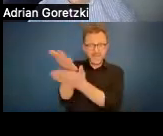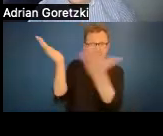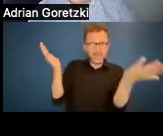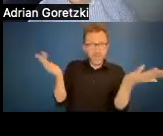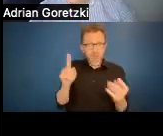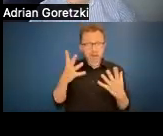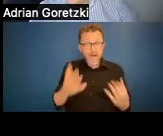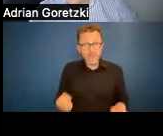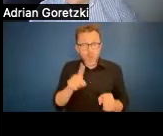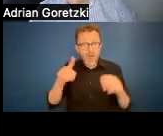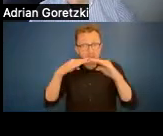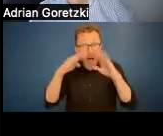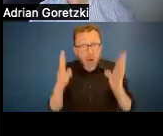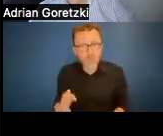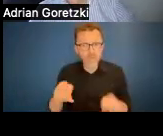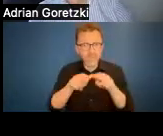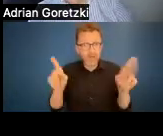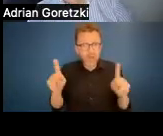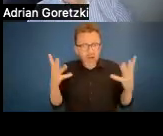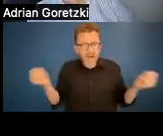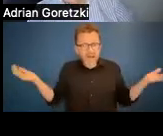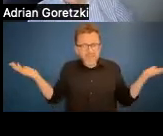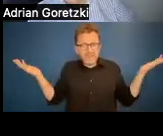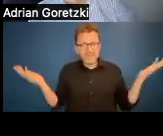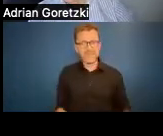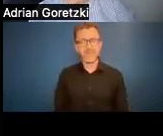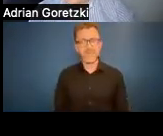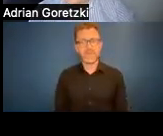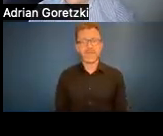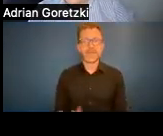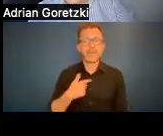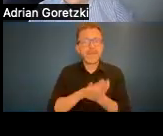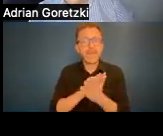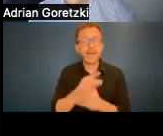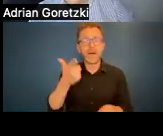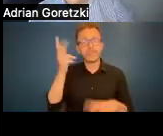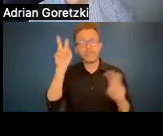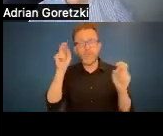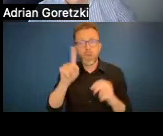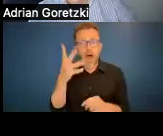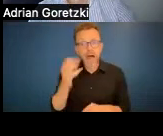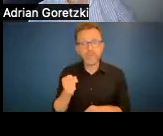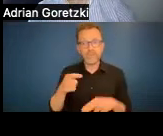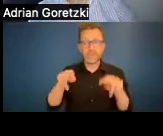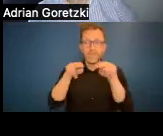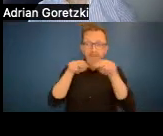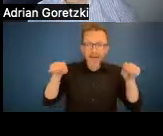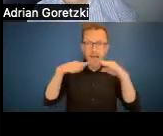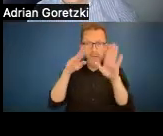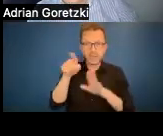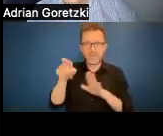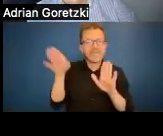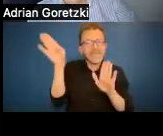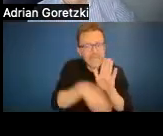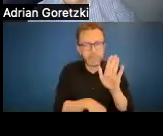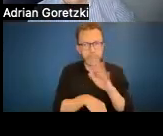we face a humanitarian catastrophe. We face a housing catastrophe right now in Poland. And the situation isn't very